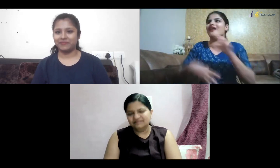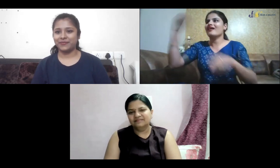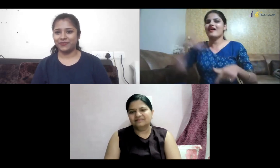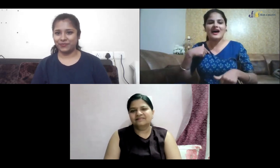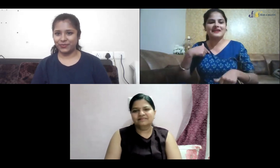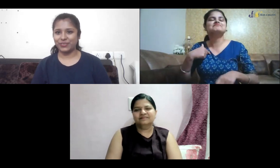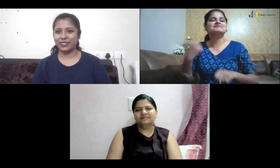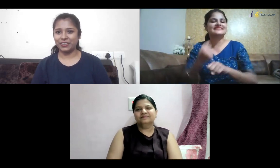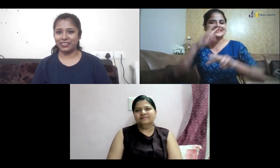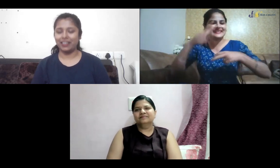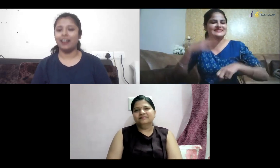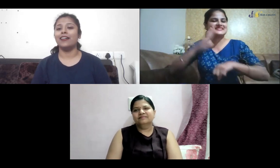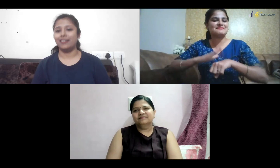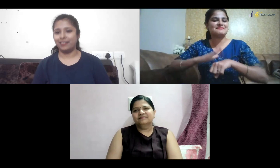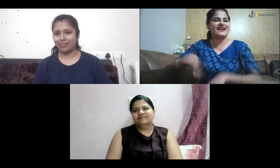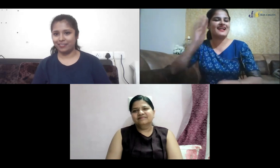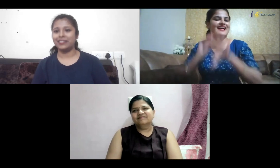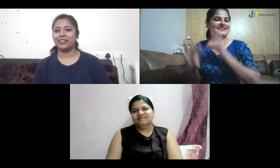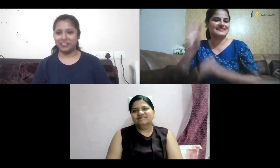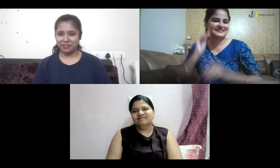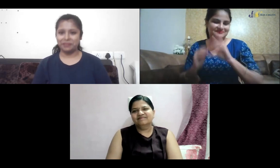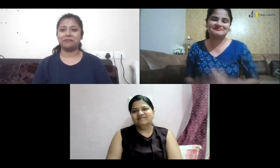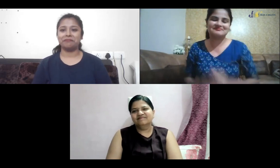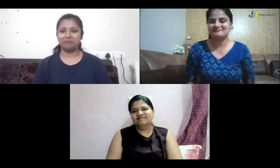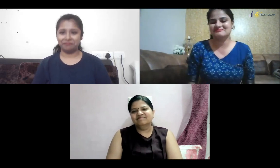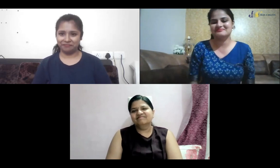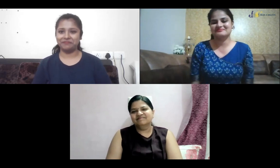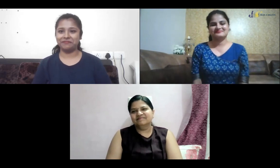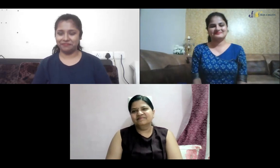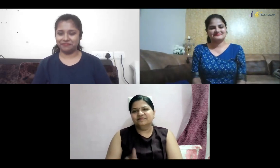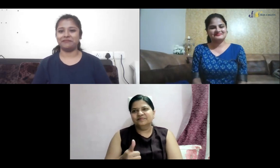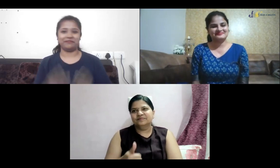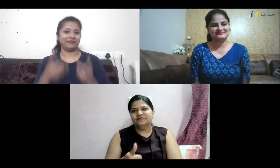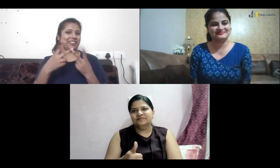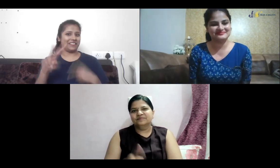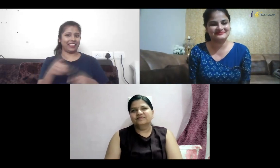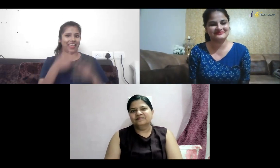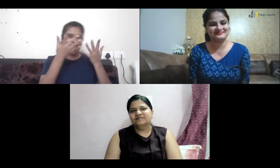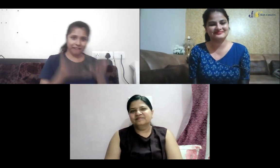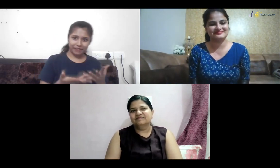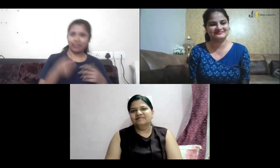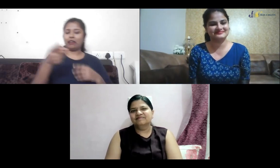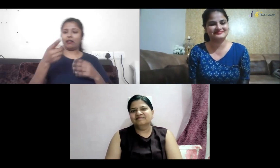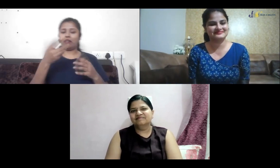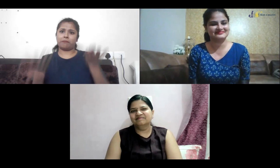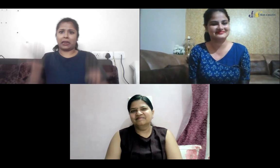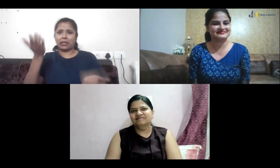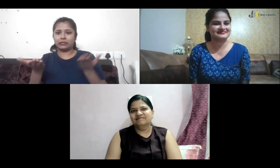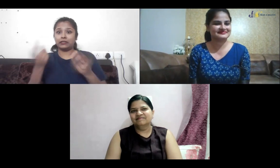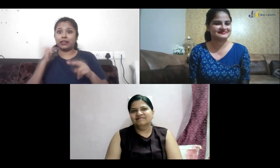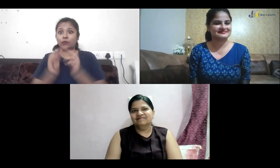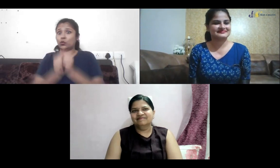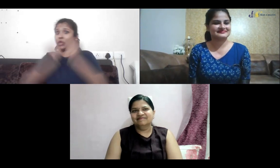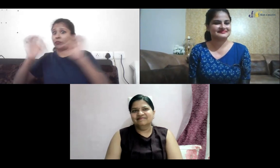situation comparing to the other people, because I can work, I have a job, and also I was supported by family too. Wow, so this is